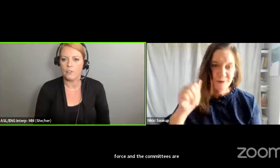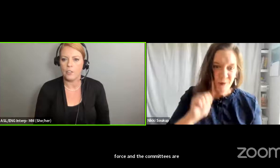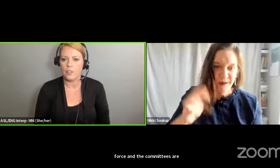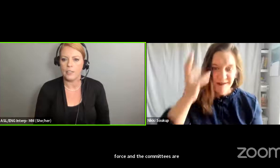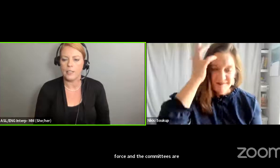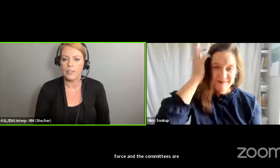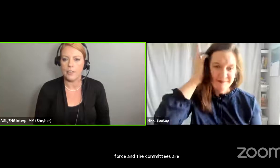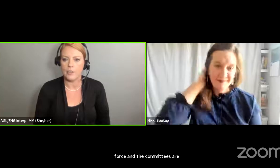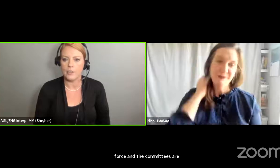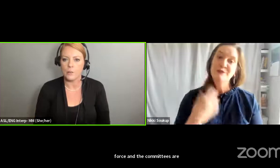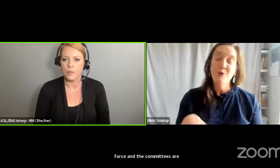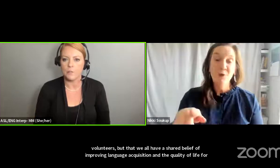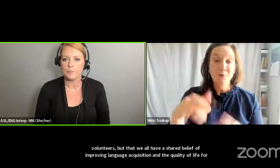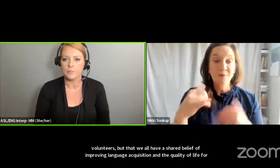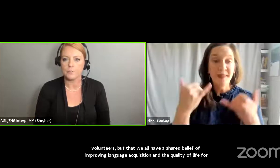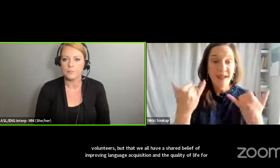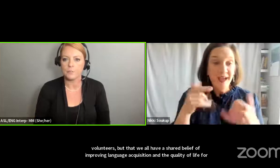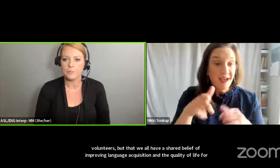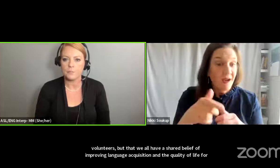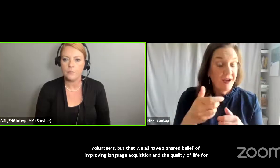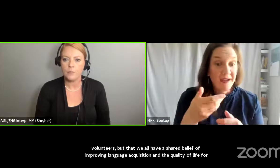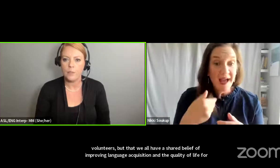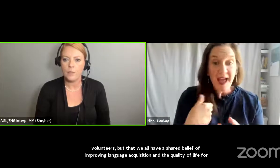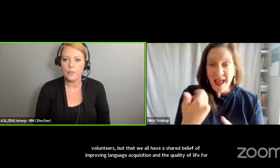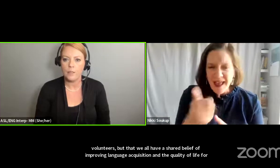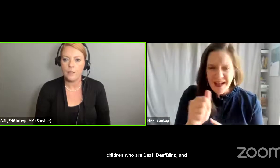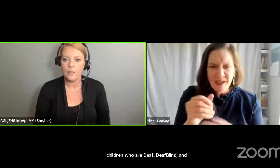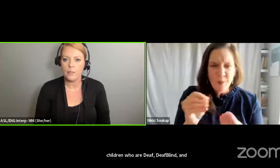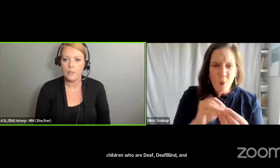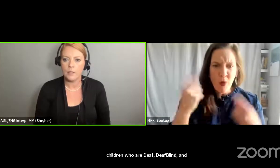and hard of hearing in Arizona.